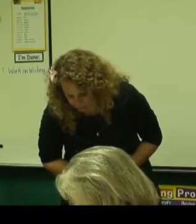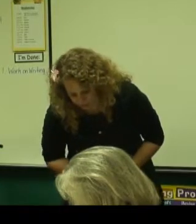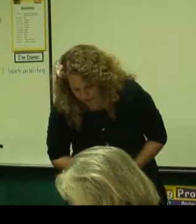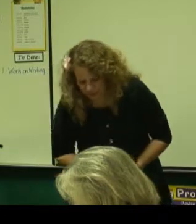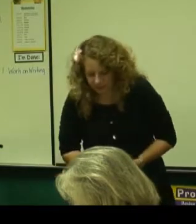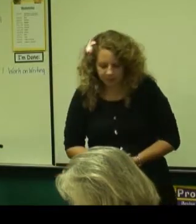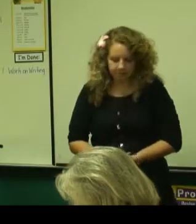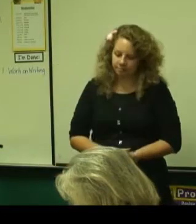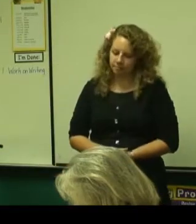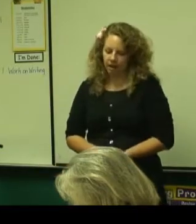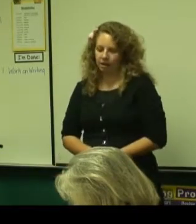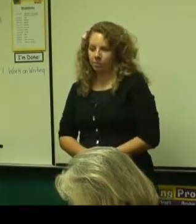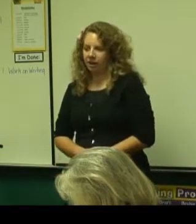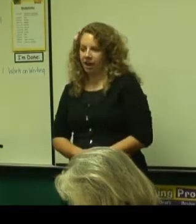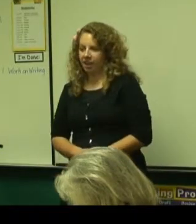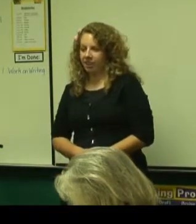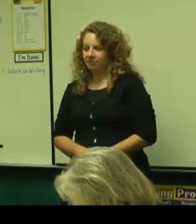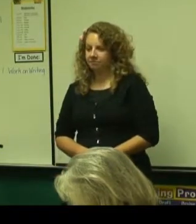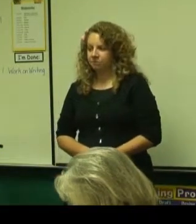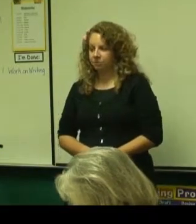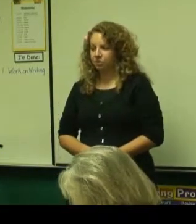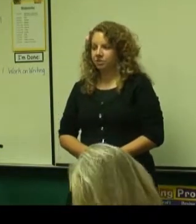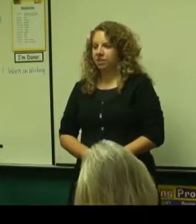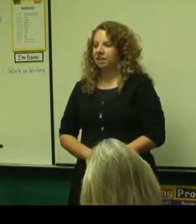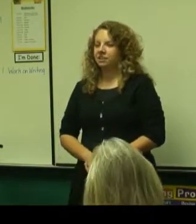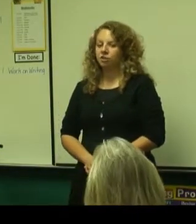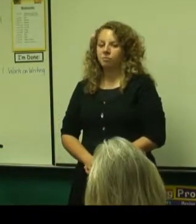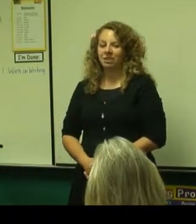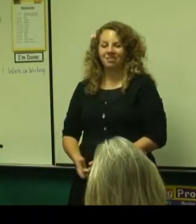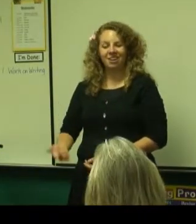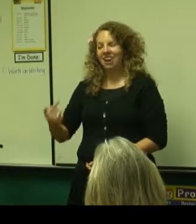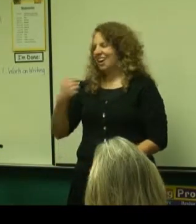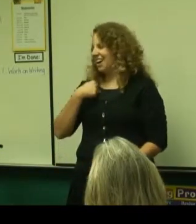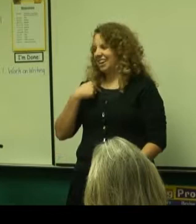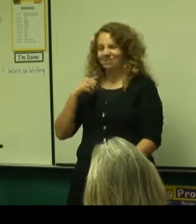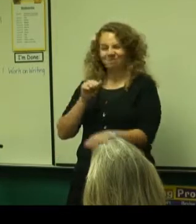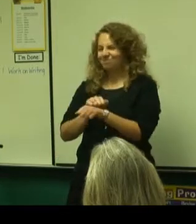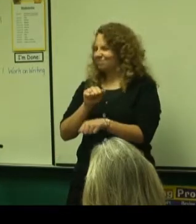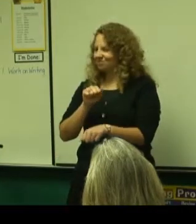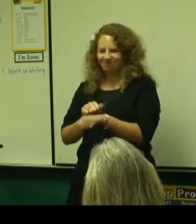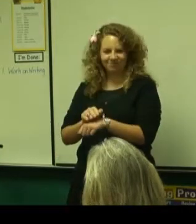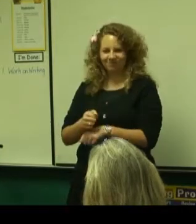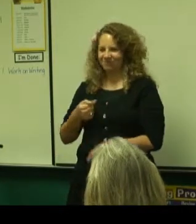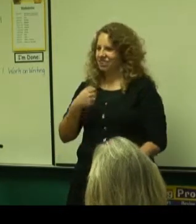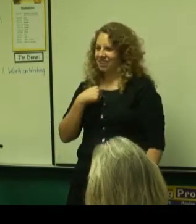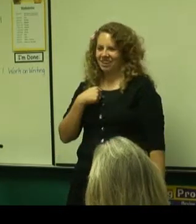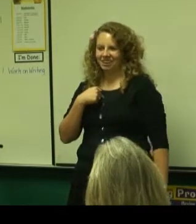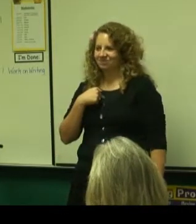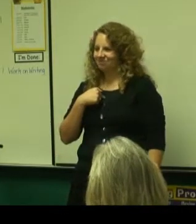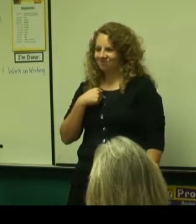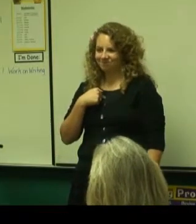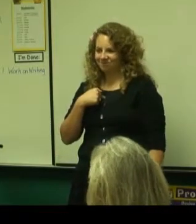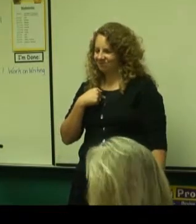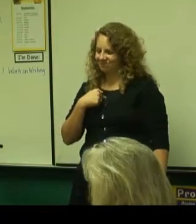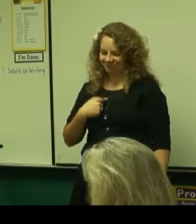number 6. I work I. So in the negative it would be I. I. Like a